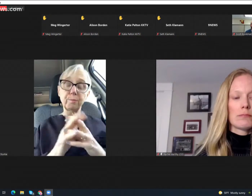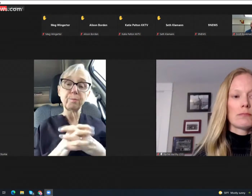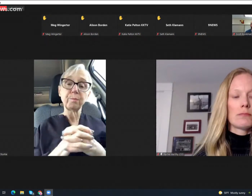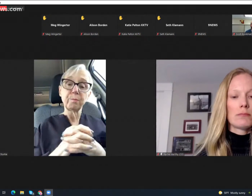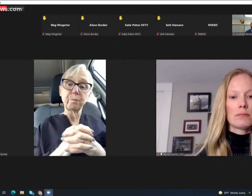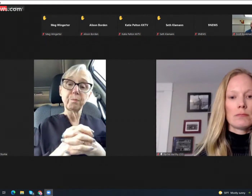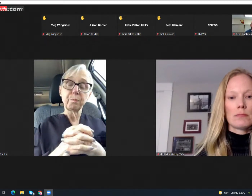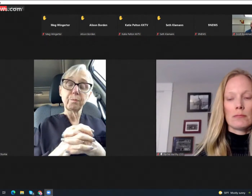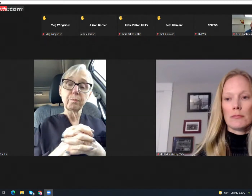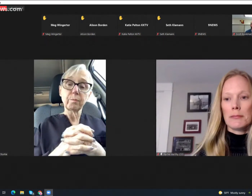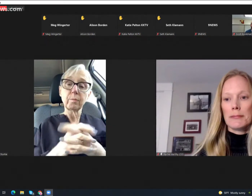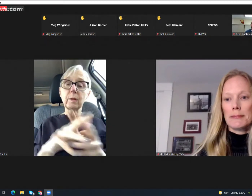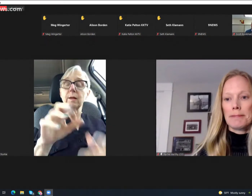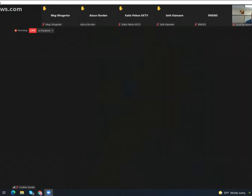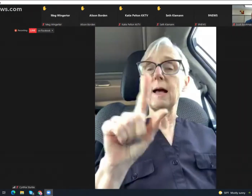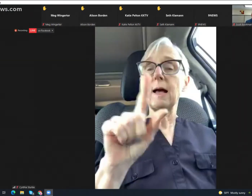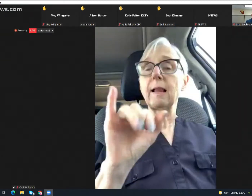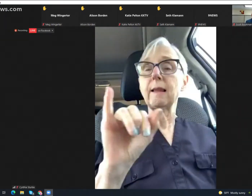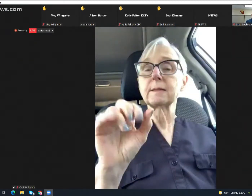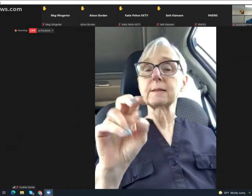All right, let's go to Allison Borden.